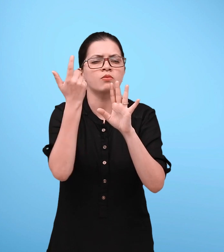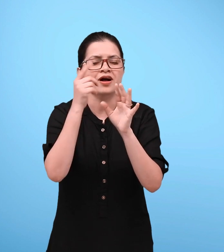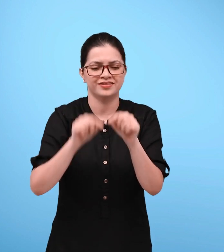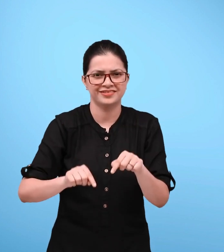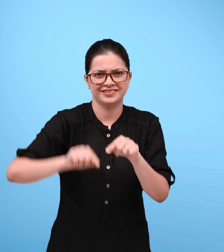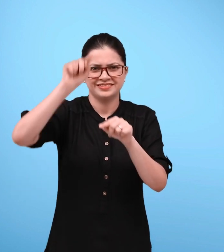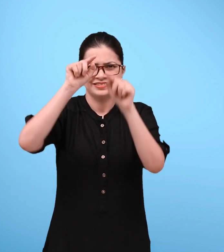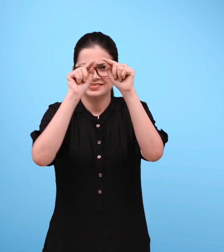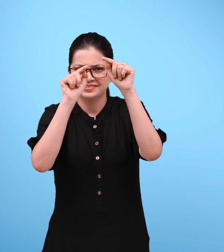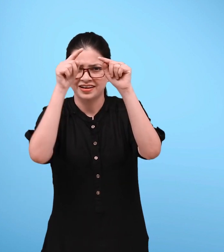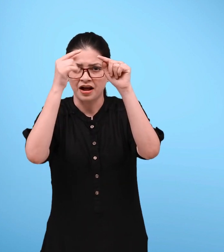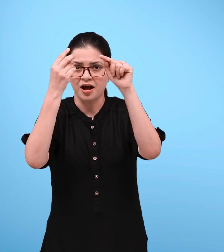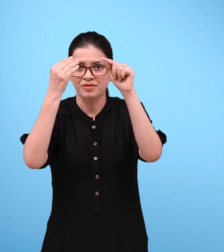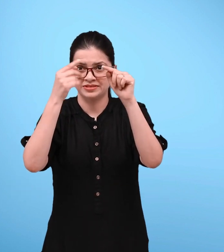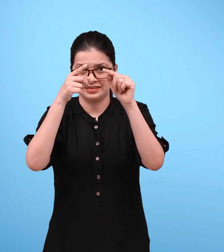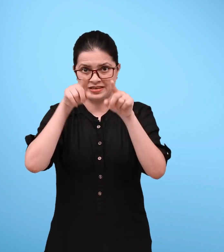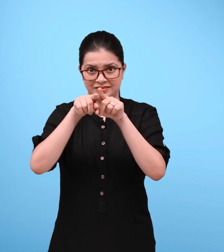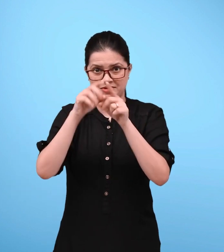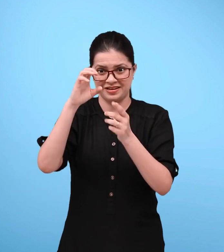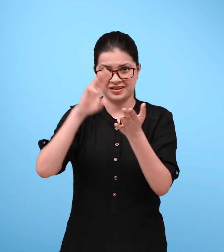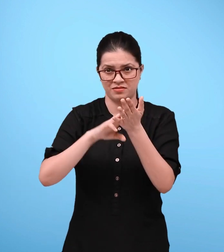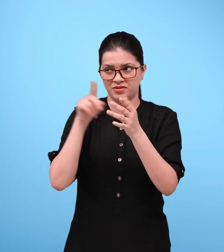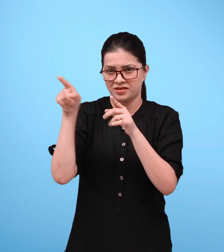But are they exactly equal?